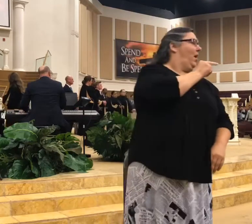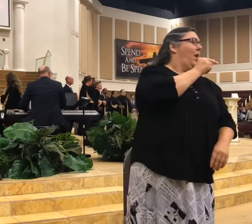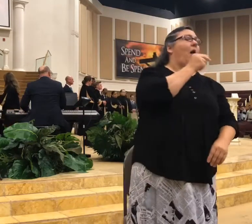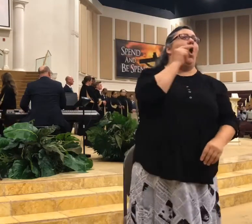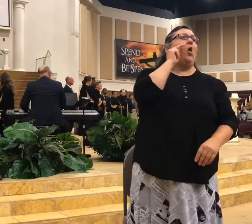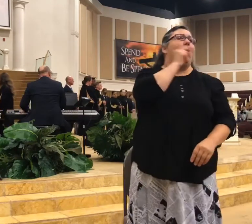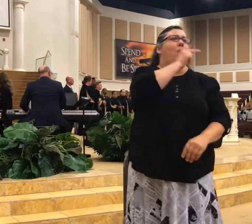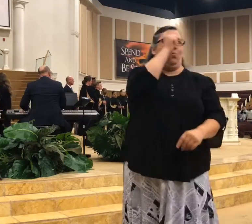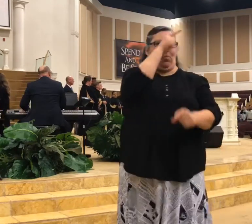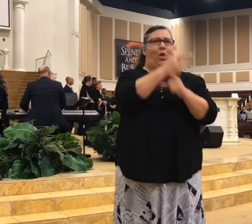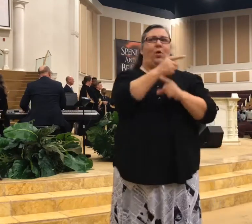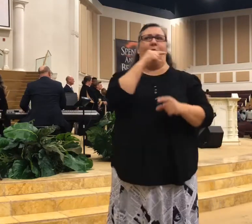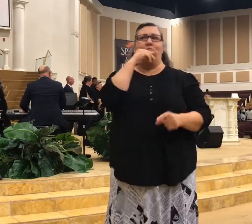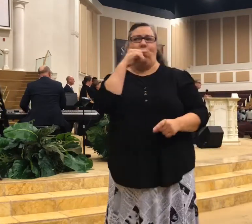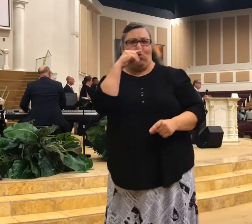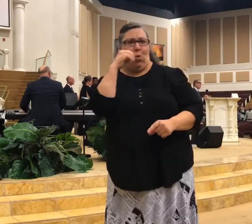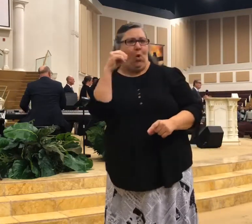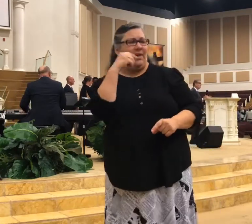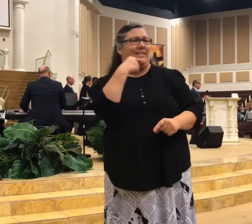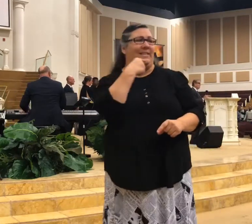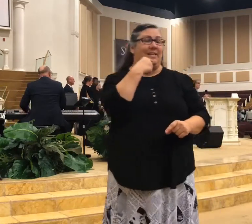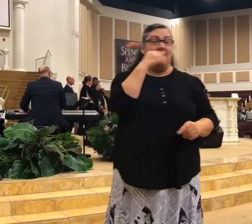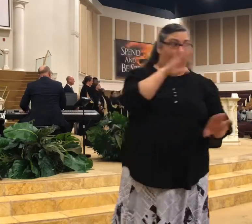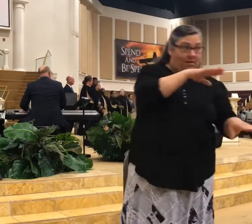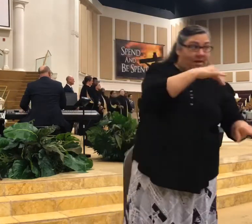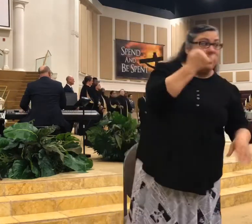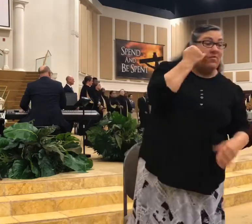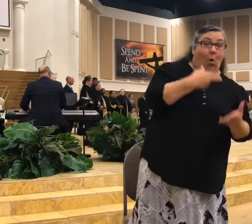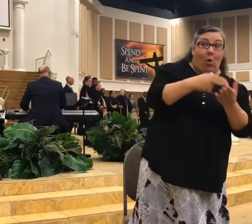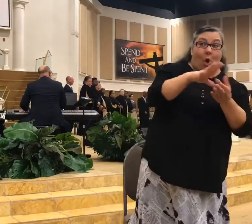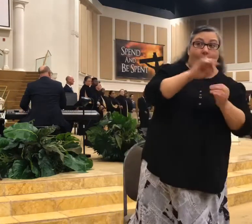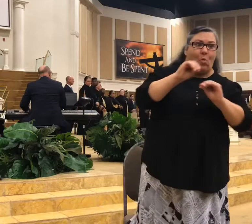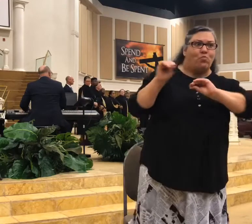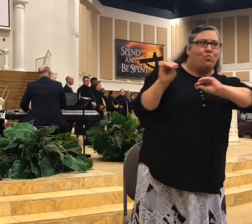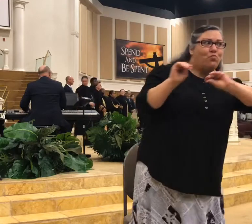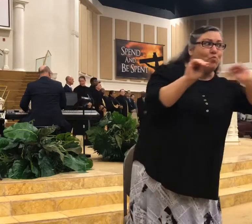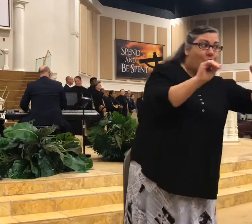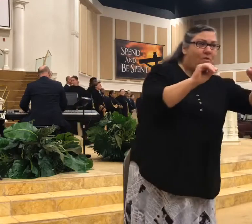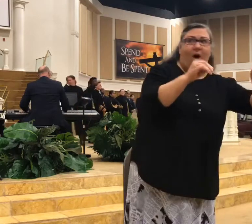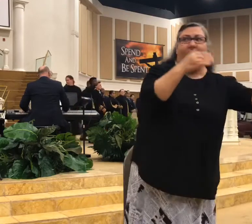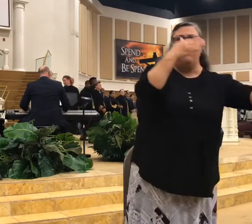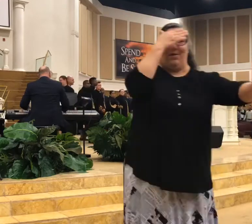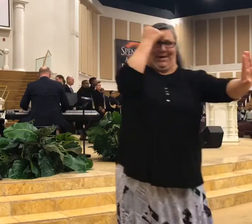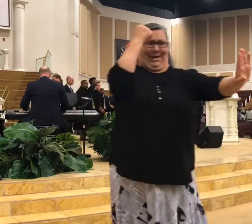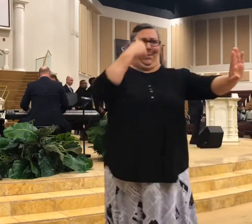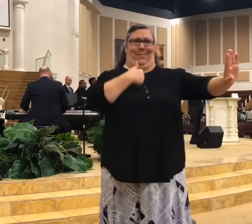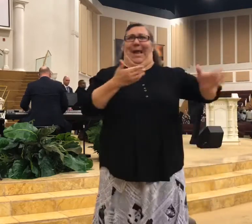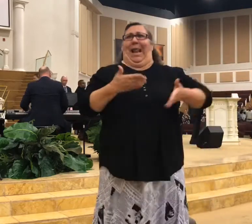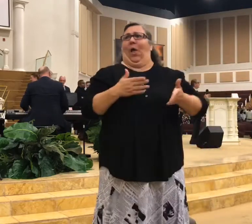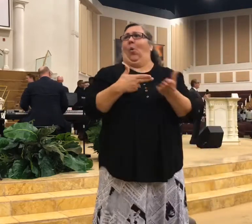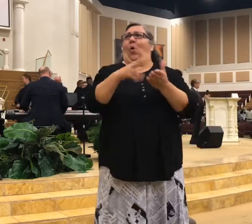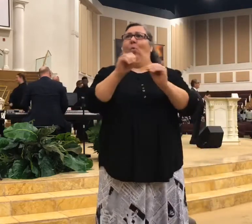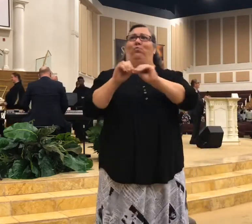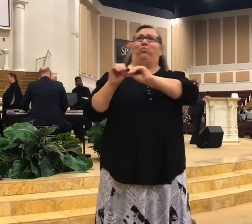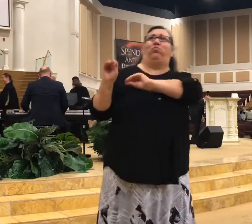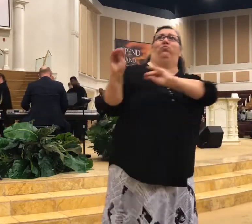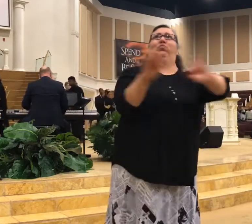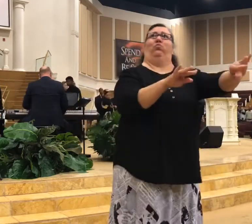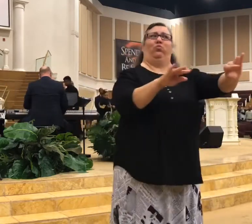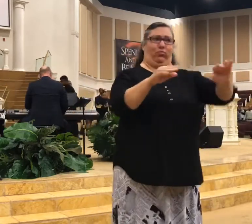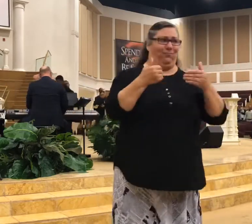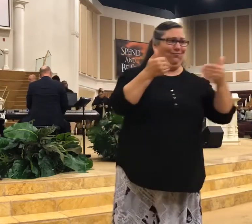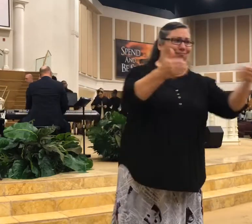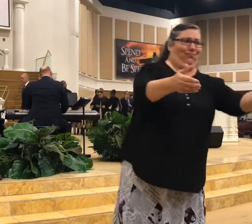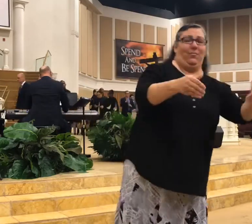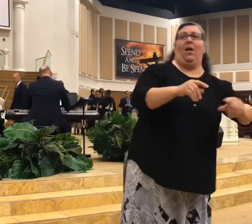Gerardo, I said, now if the Holy Ghost gets to move and forget all about me and just let it flow. And I don't know about you, but